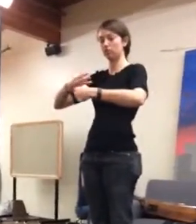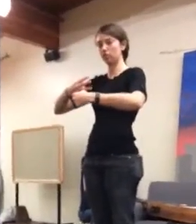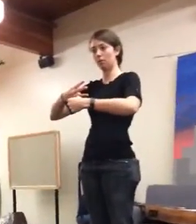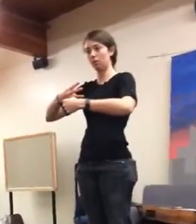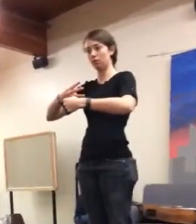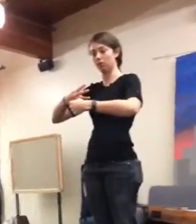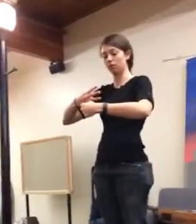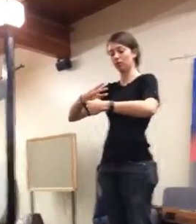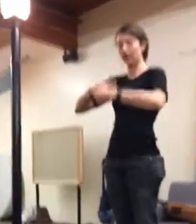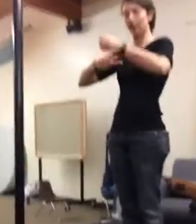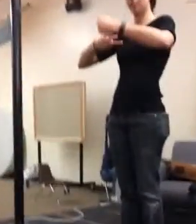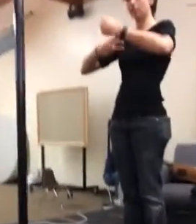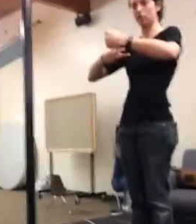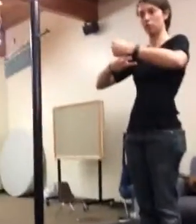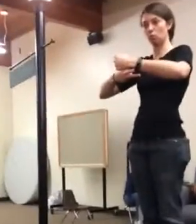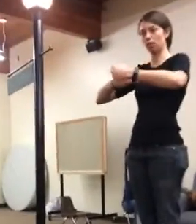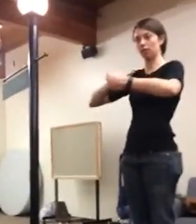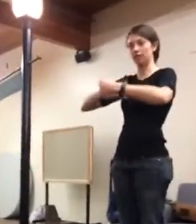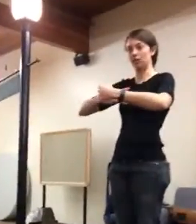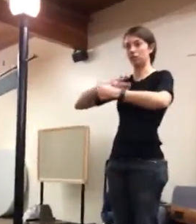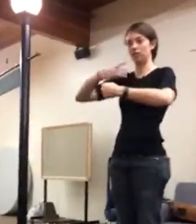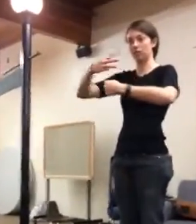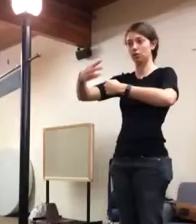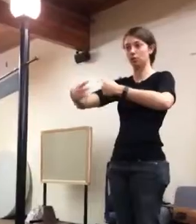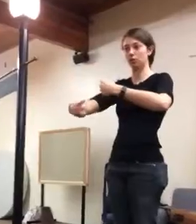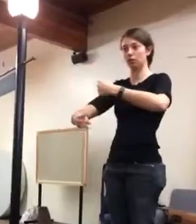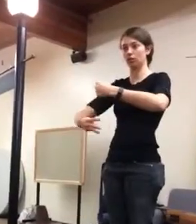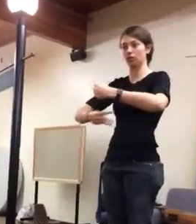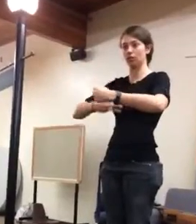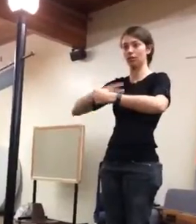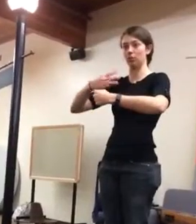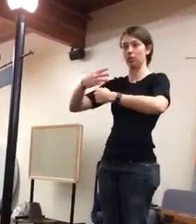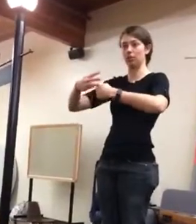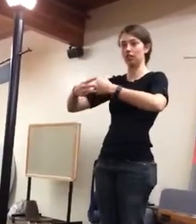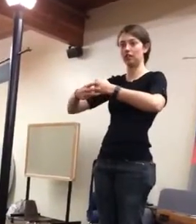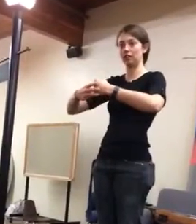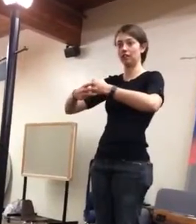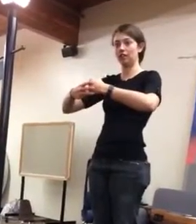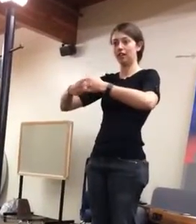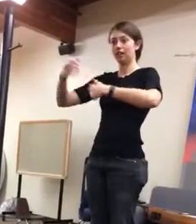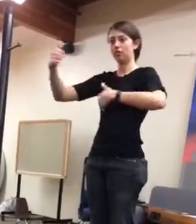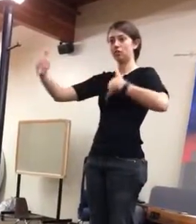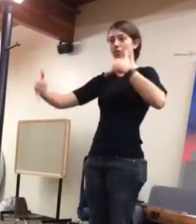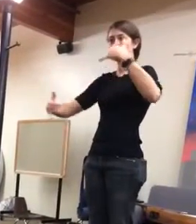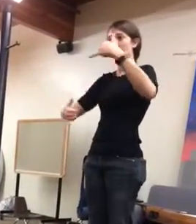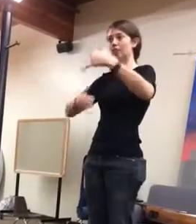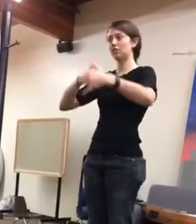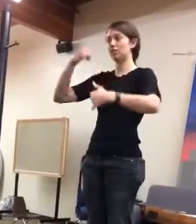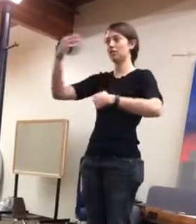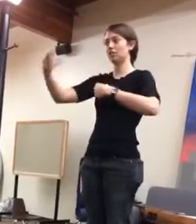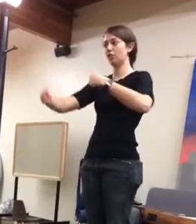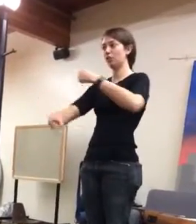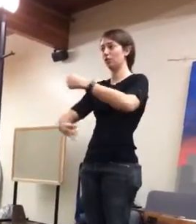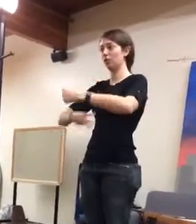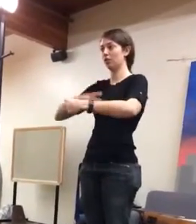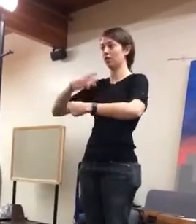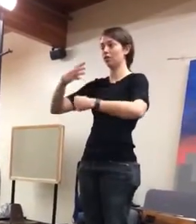a W. And this is your world now. So the W circles around the world. Joy to the